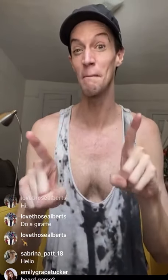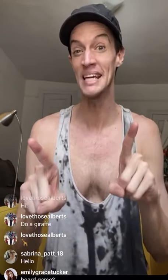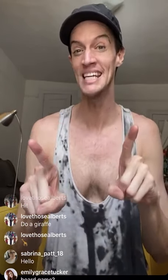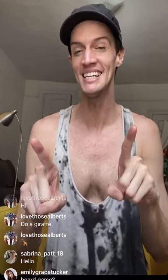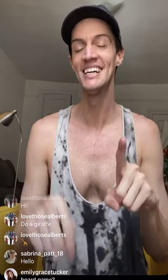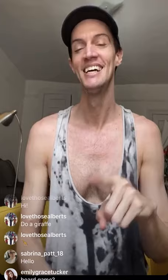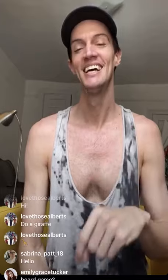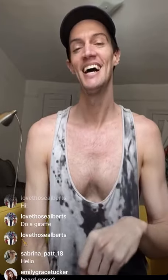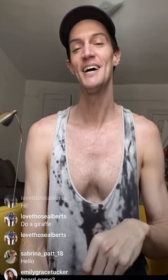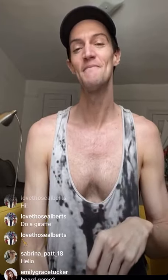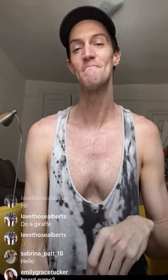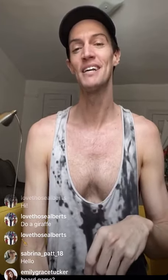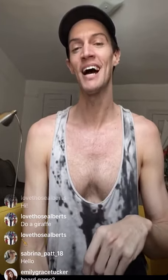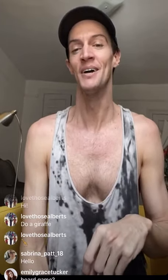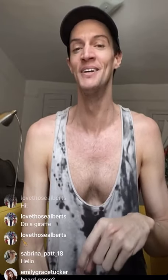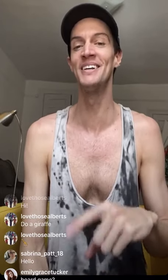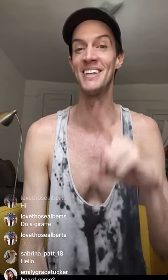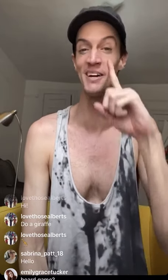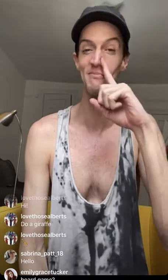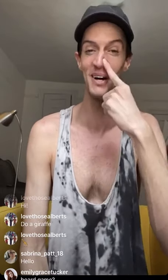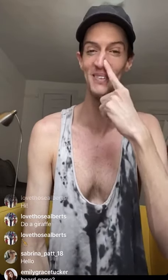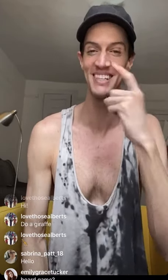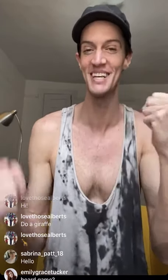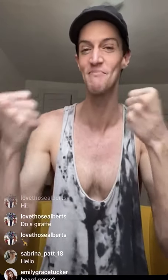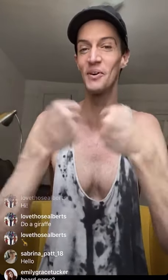meaning, but I I'd probably say board game.